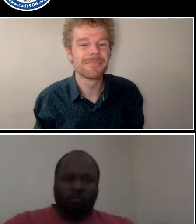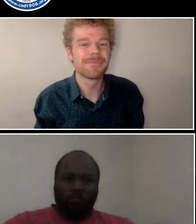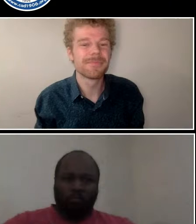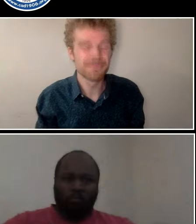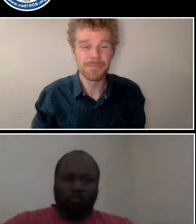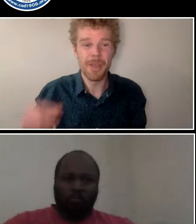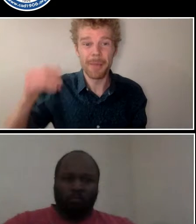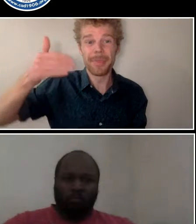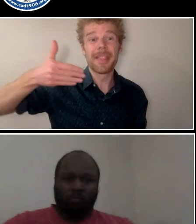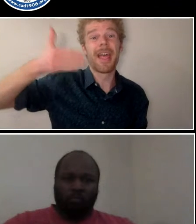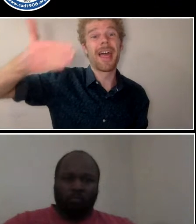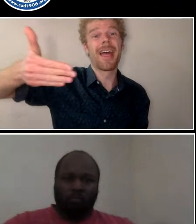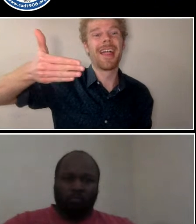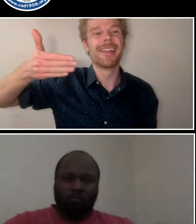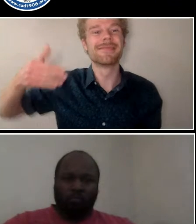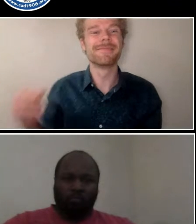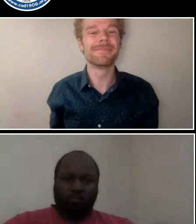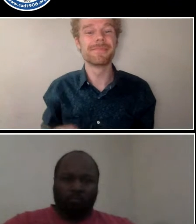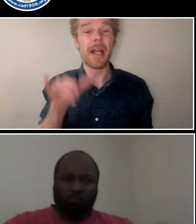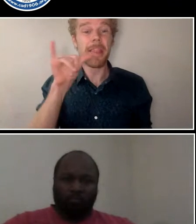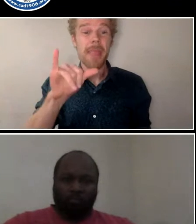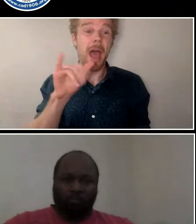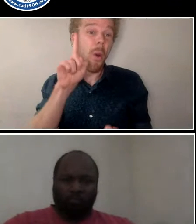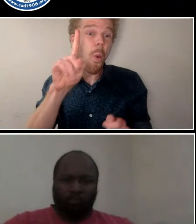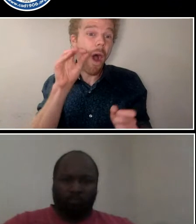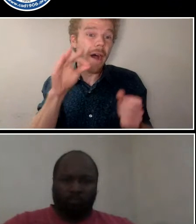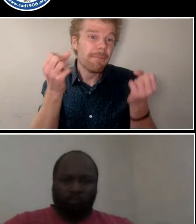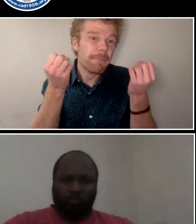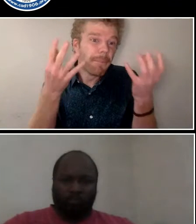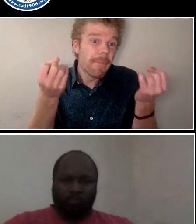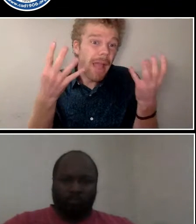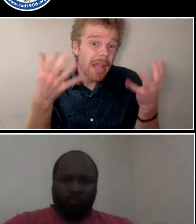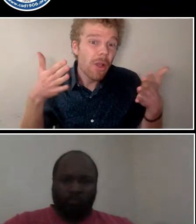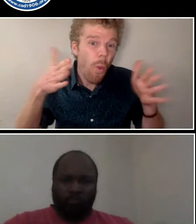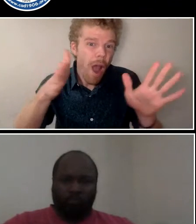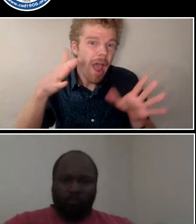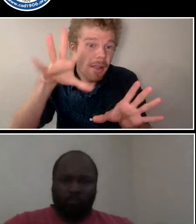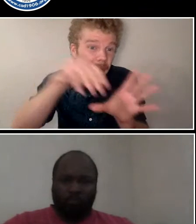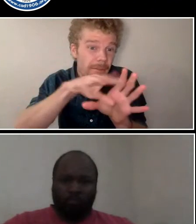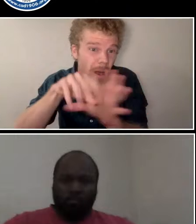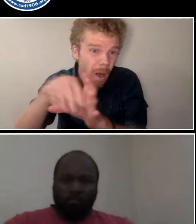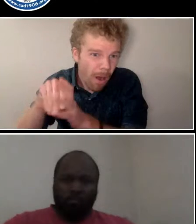Thank you for sharing that, Rico. And our next slide.